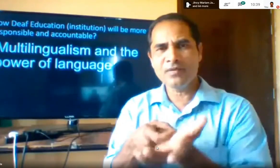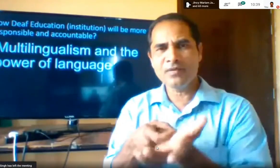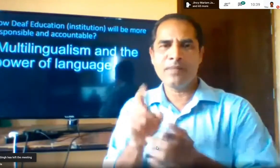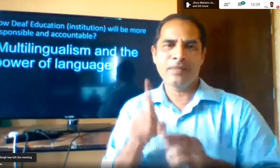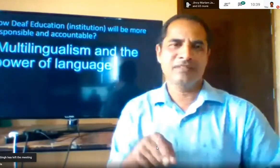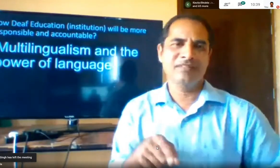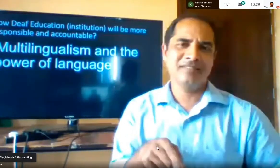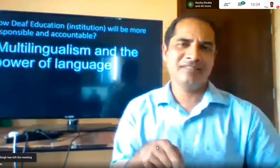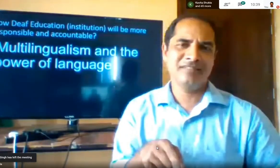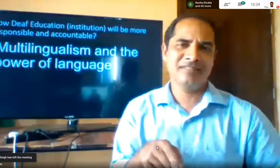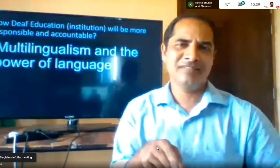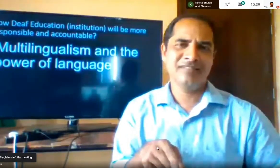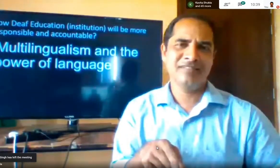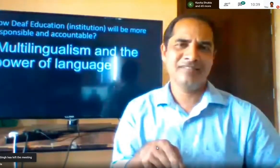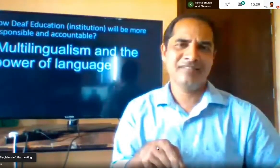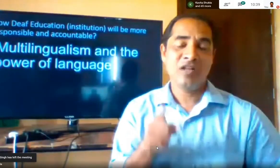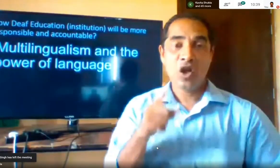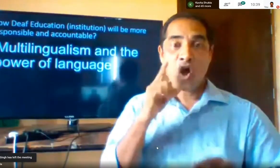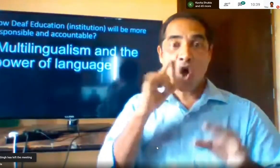We have to give respect to all languages.